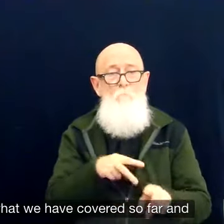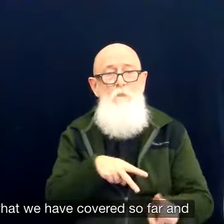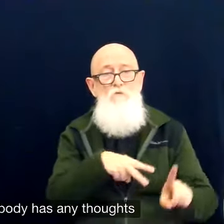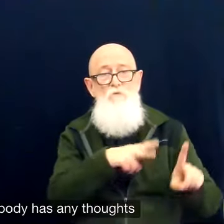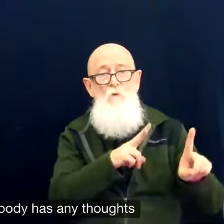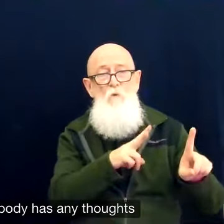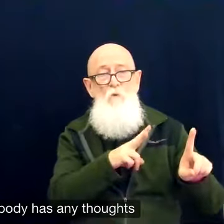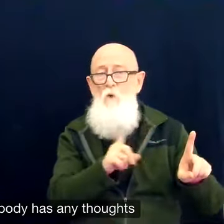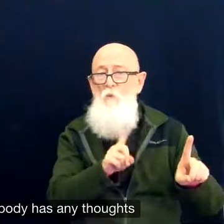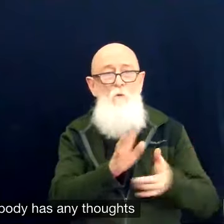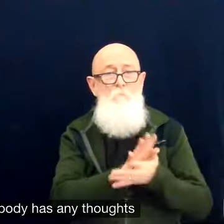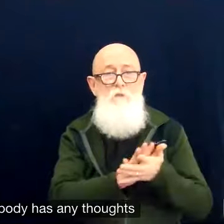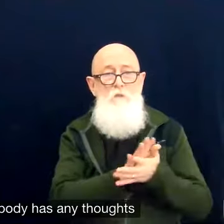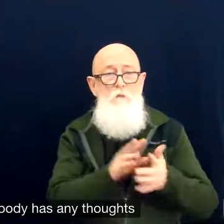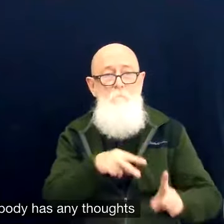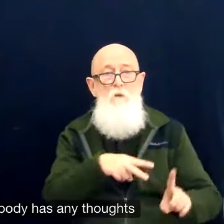mentoring. What is mentoring?